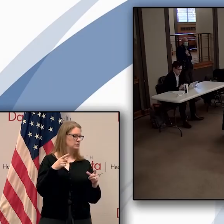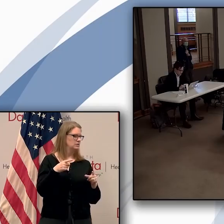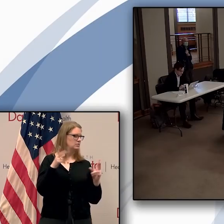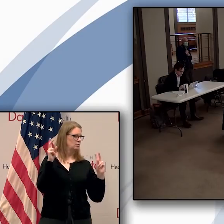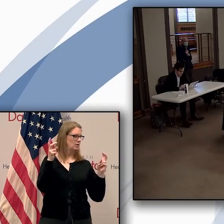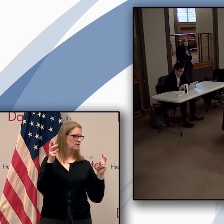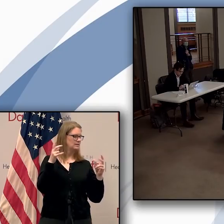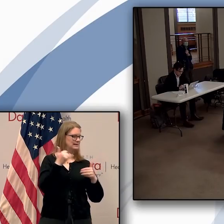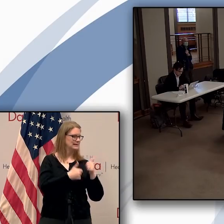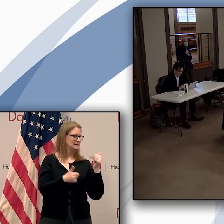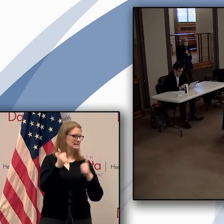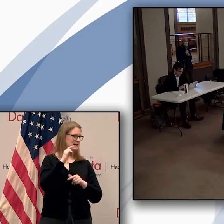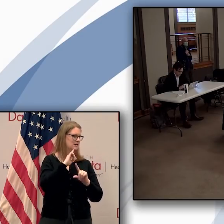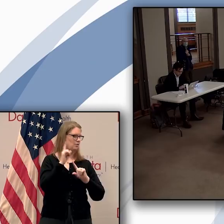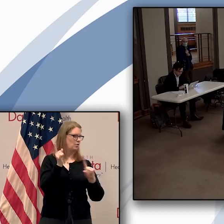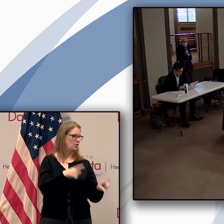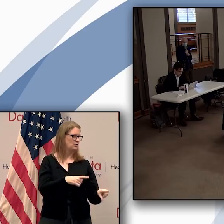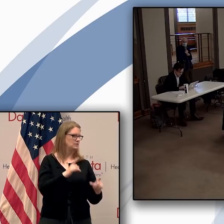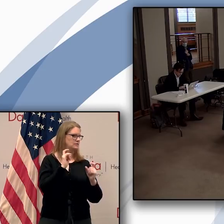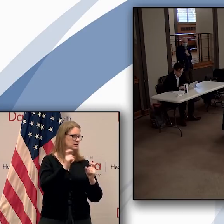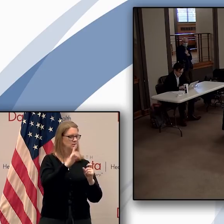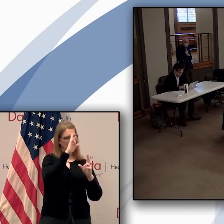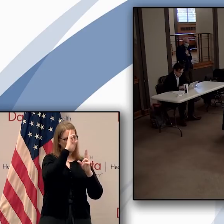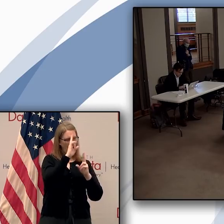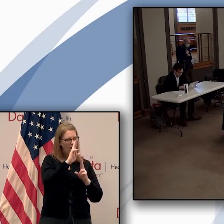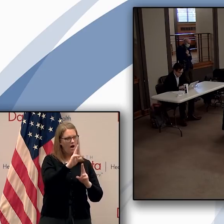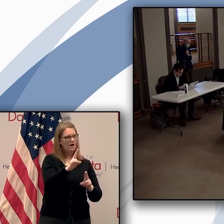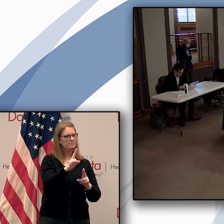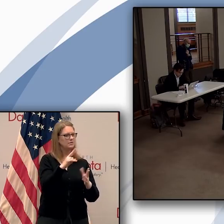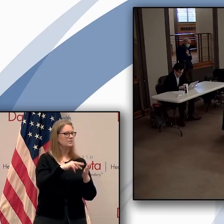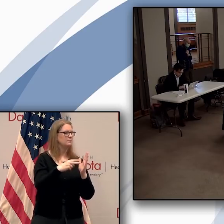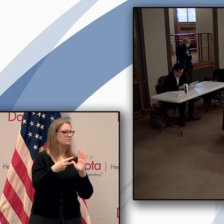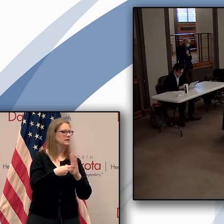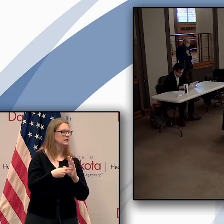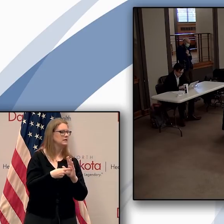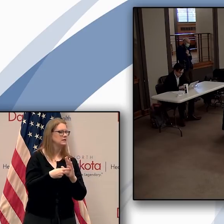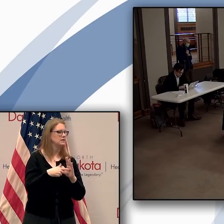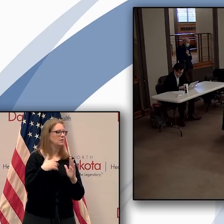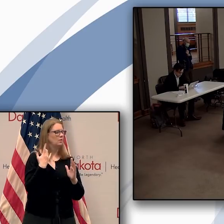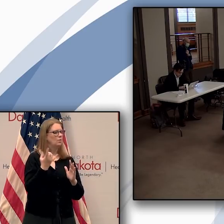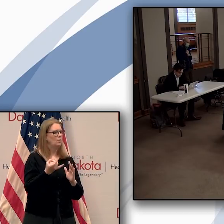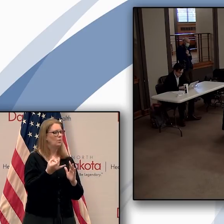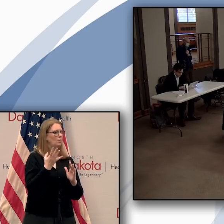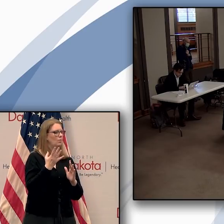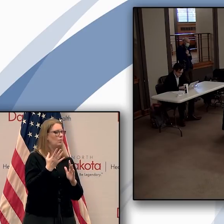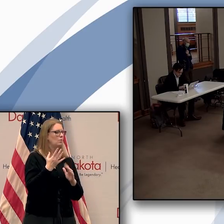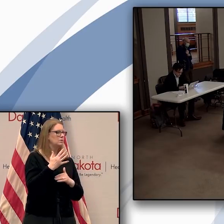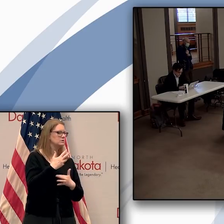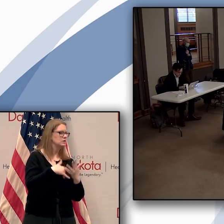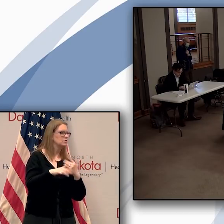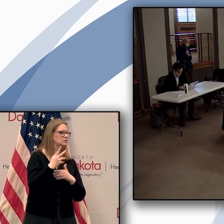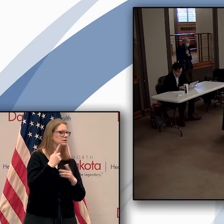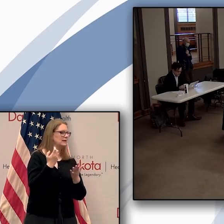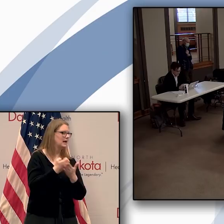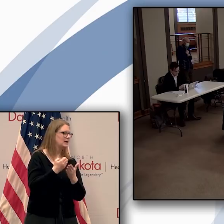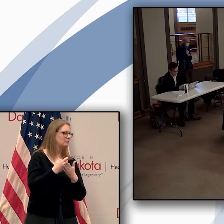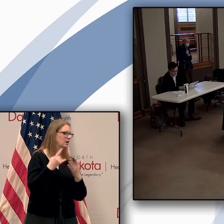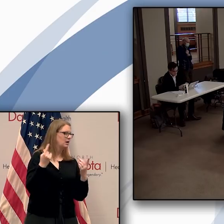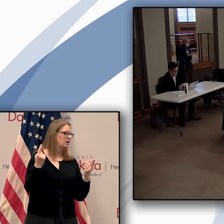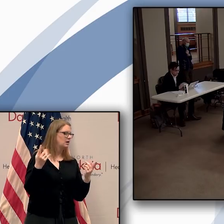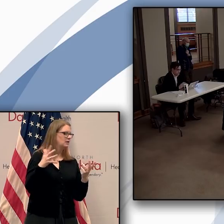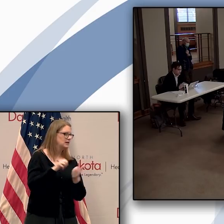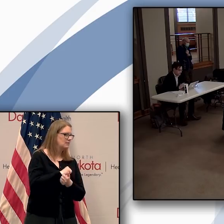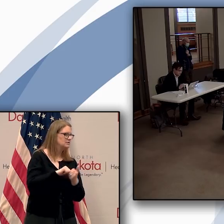quote, while these executive orders may have been issued with honorable intentions, they have resulted in immeasurable social and economic harm to families and businesses of